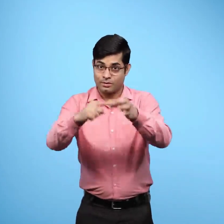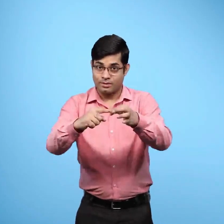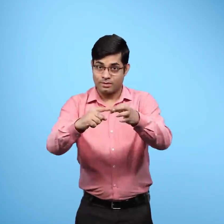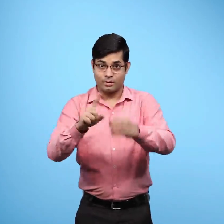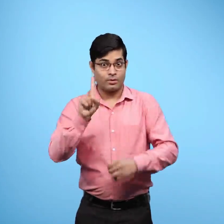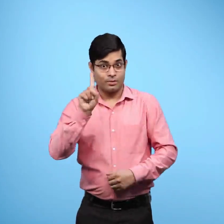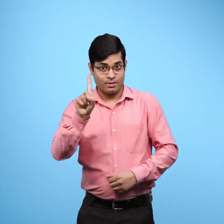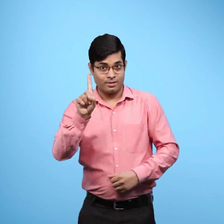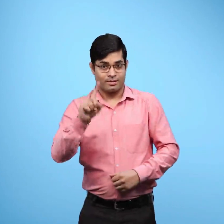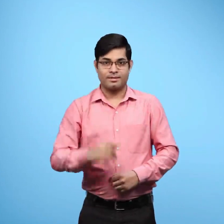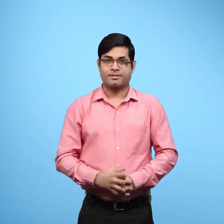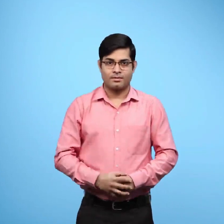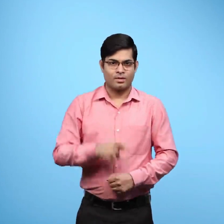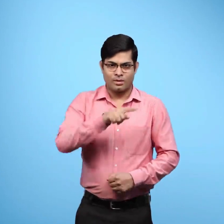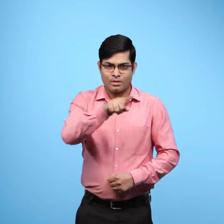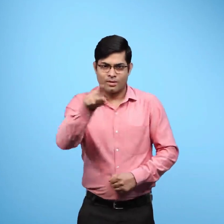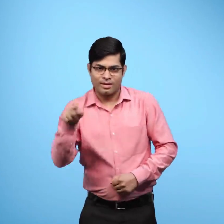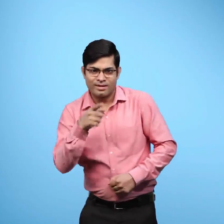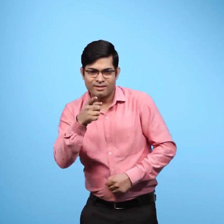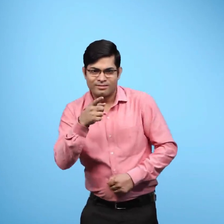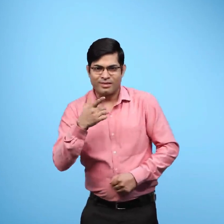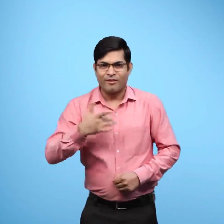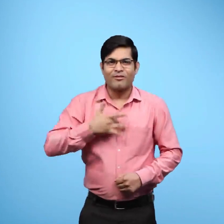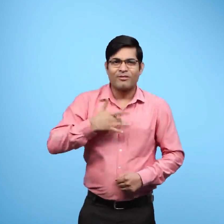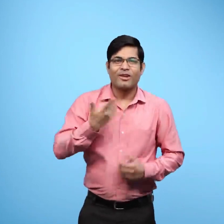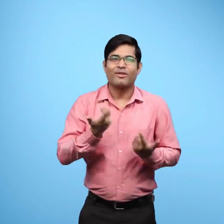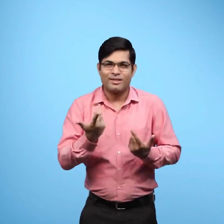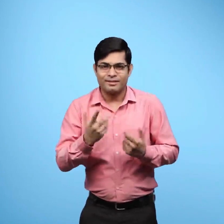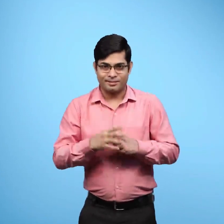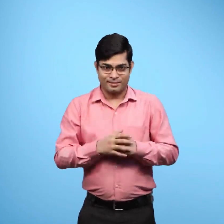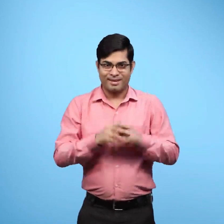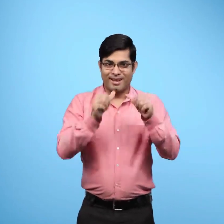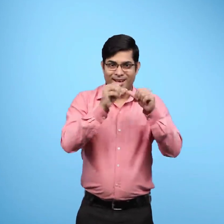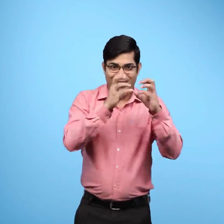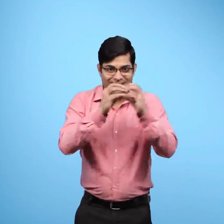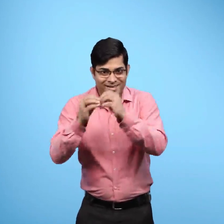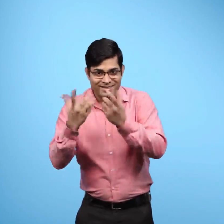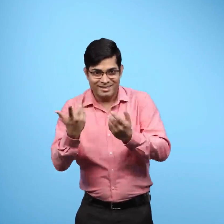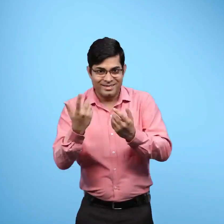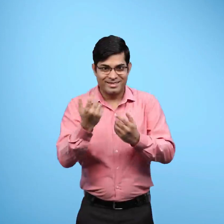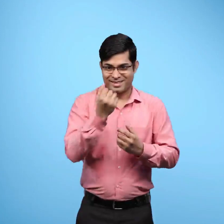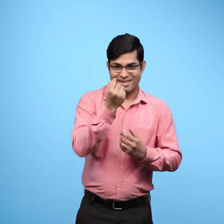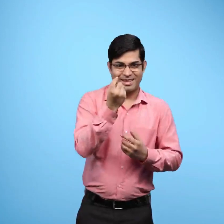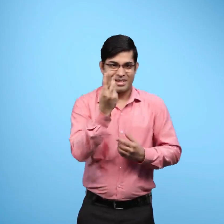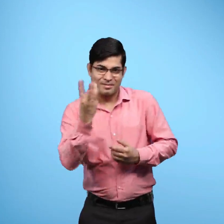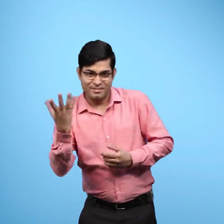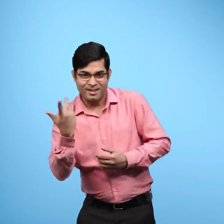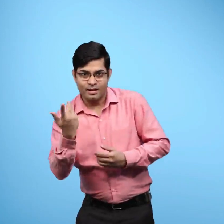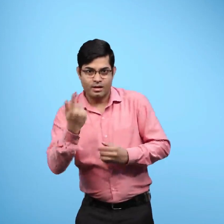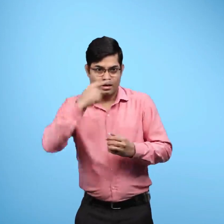Question 1. Is there any number or letter that you cannot make with matchsticks?